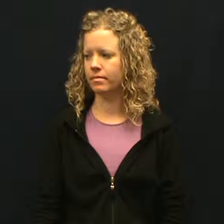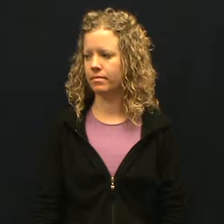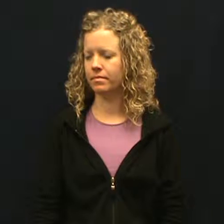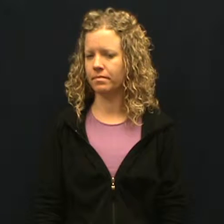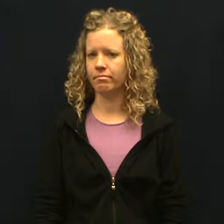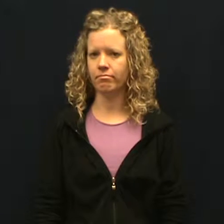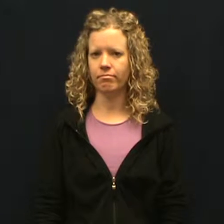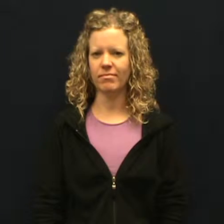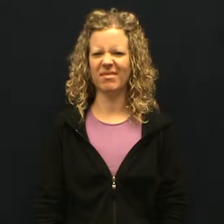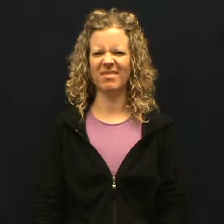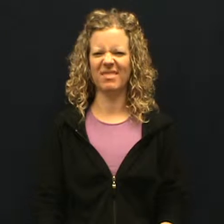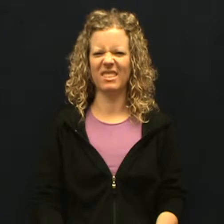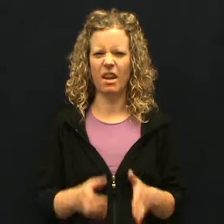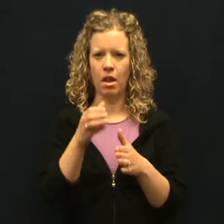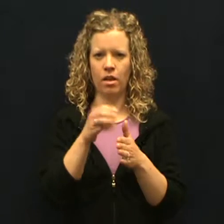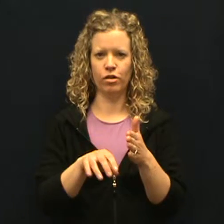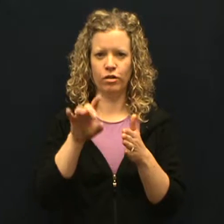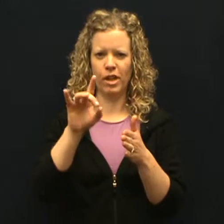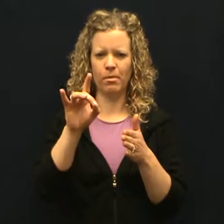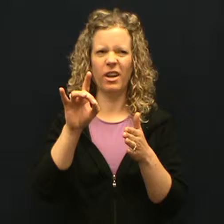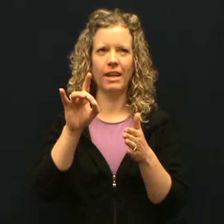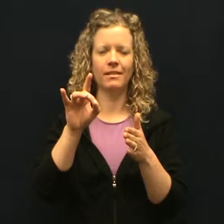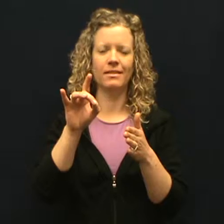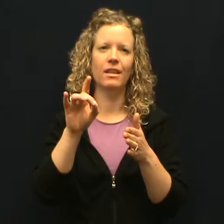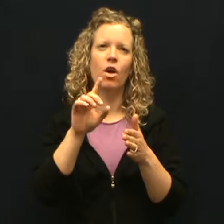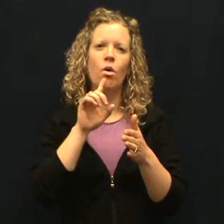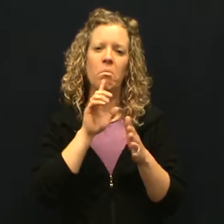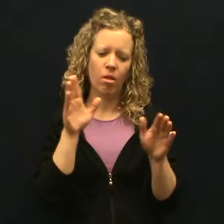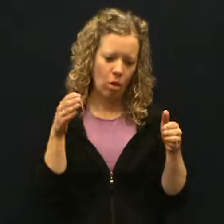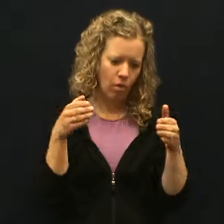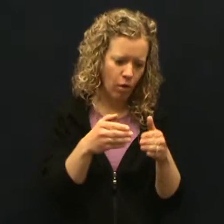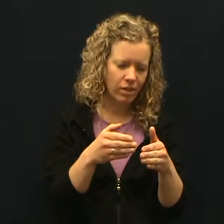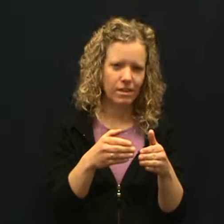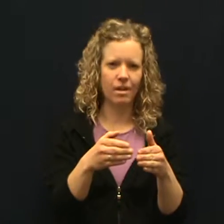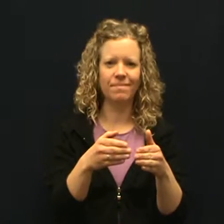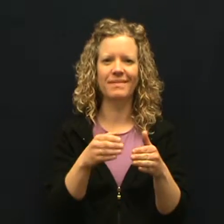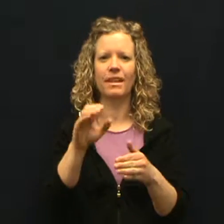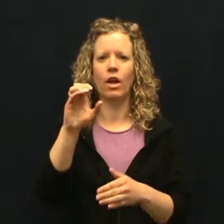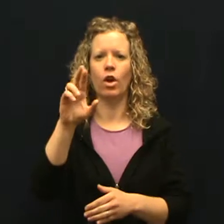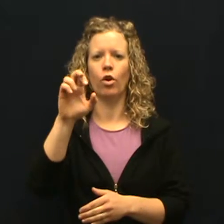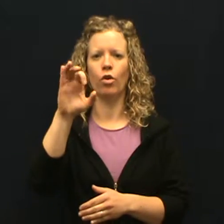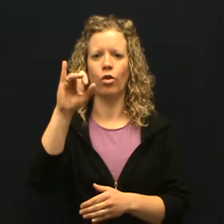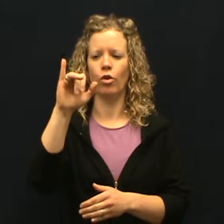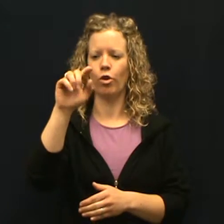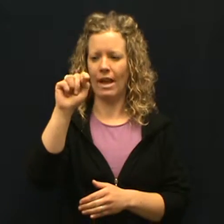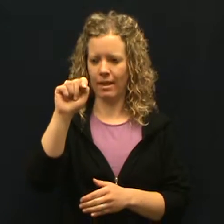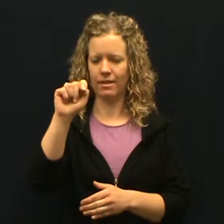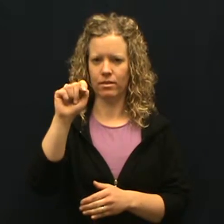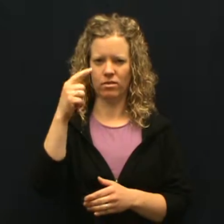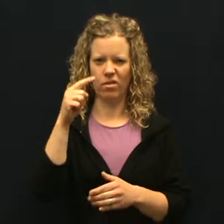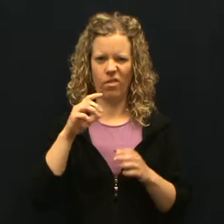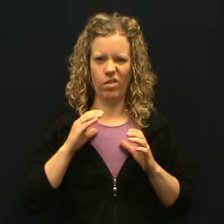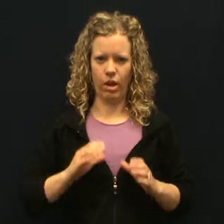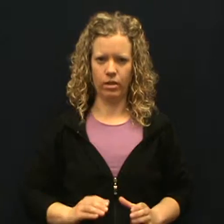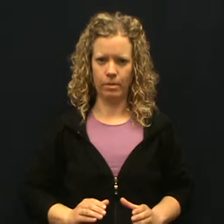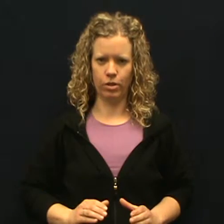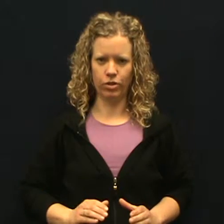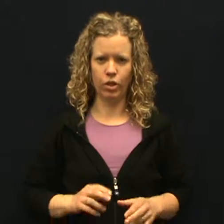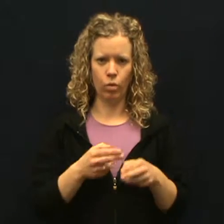This chapter deals with extending credit to our customers. So we're going to look at the idea of shorter-term credit, which is when we